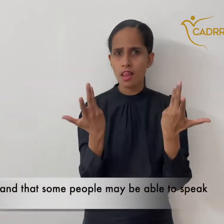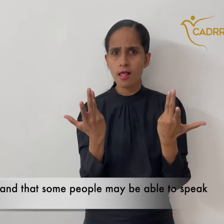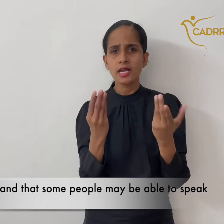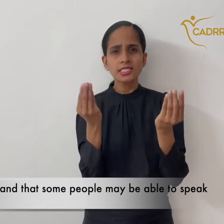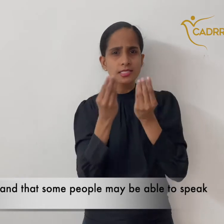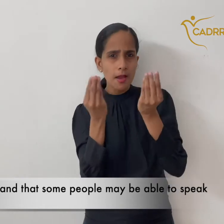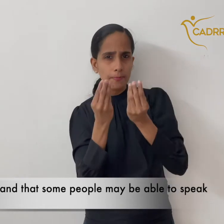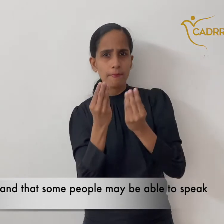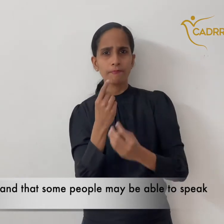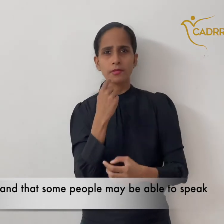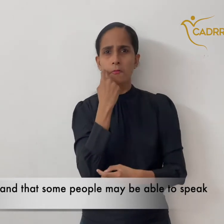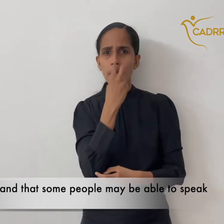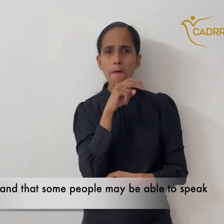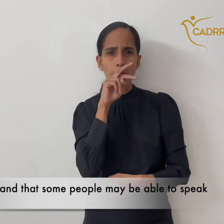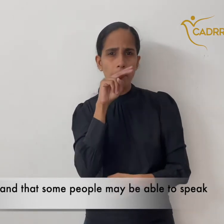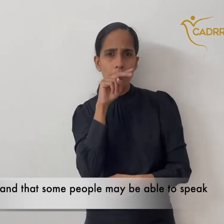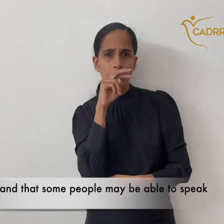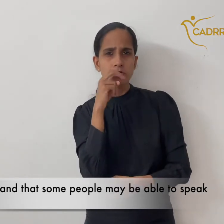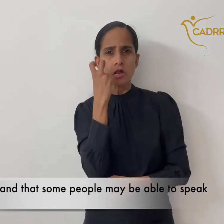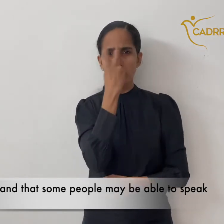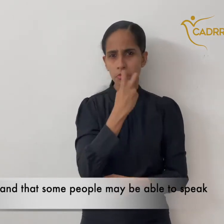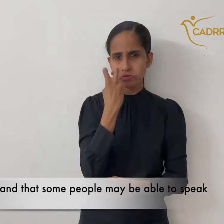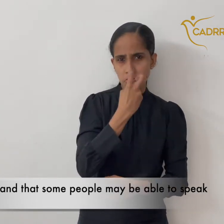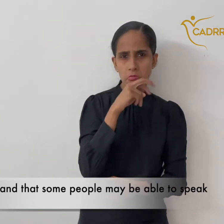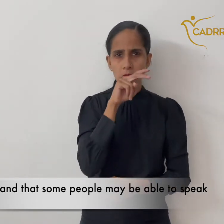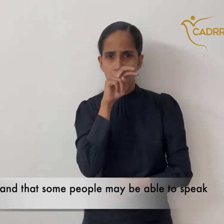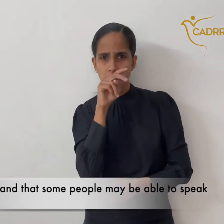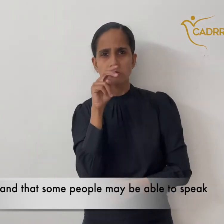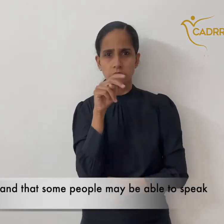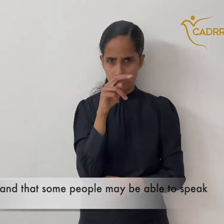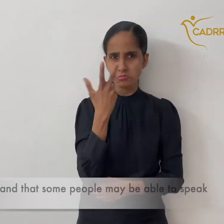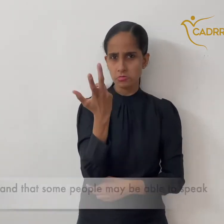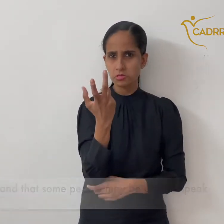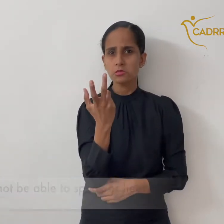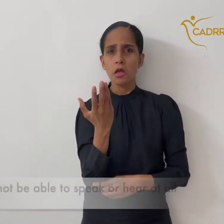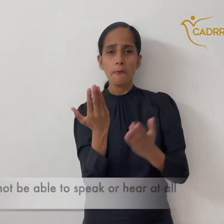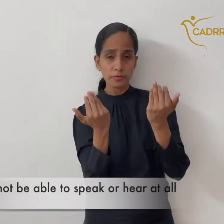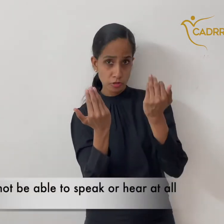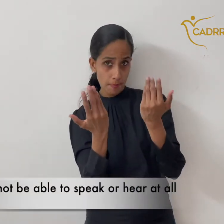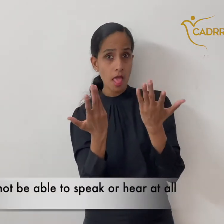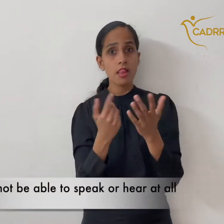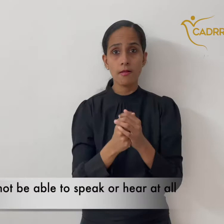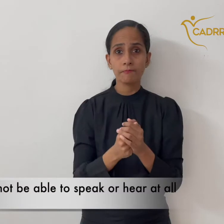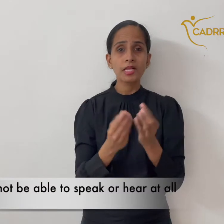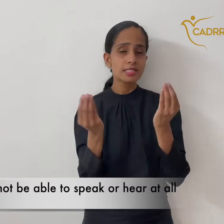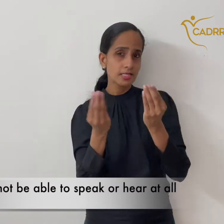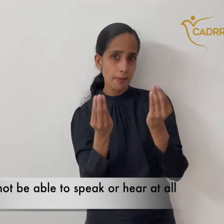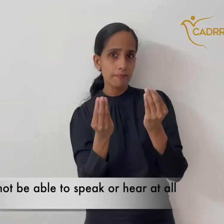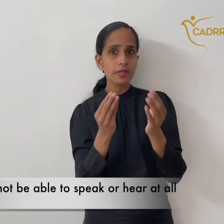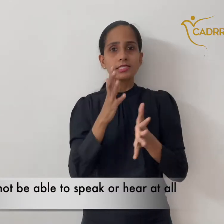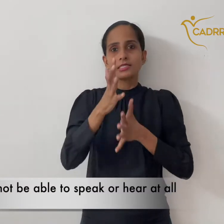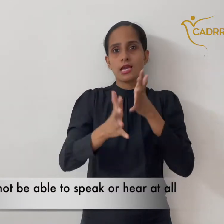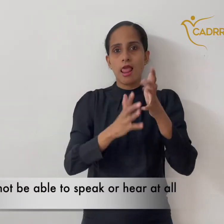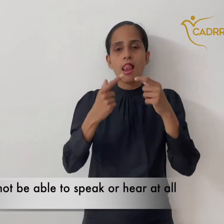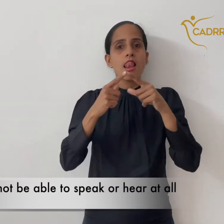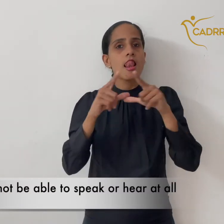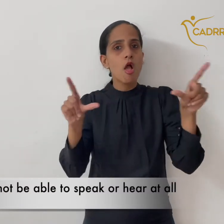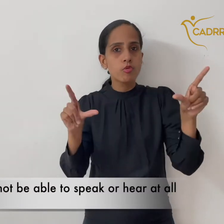some people may be able to speak. Some may not be able to speak or hear at all. Some